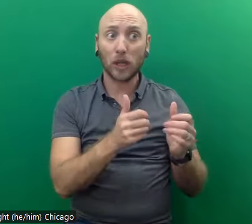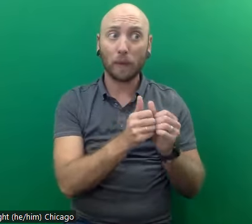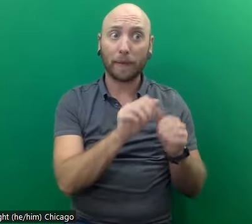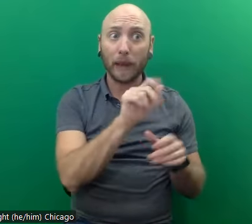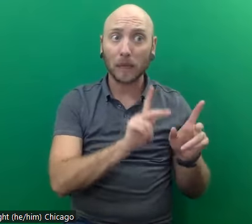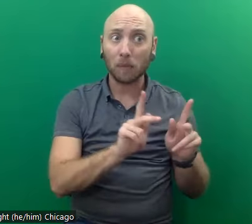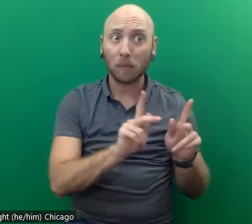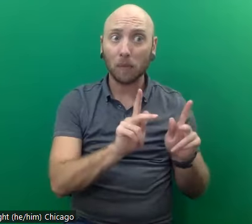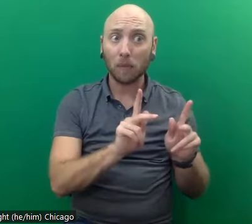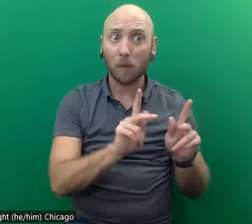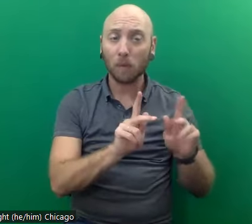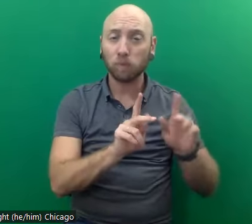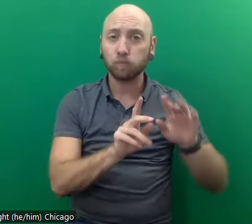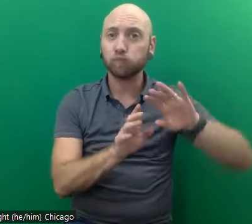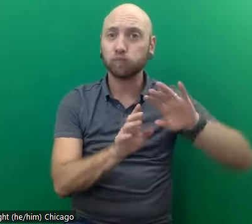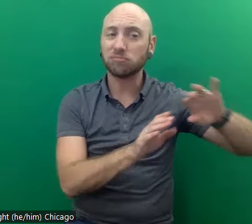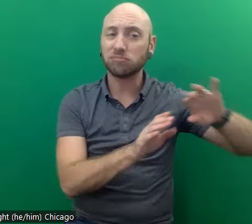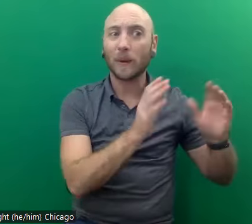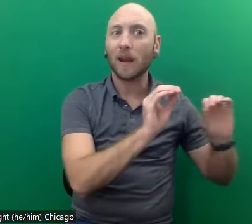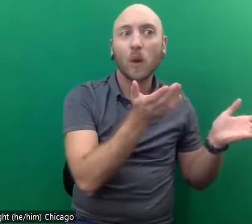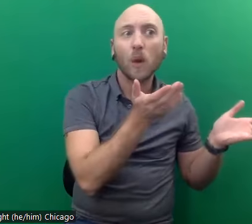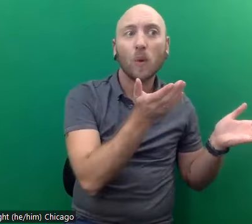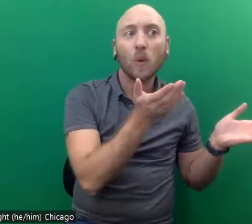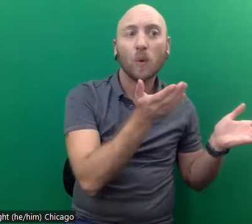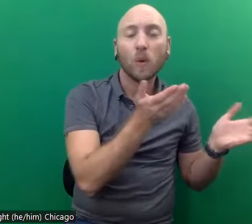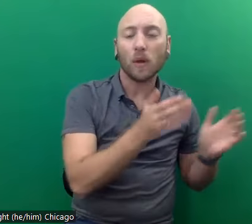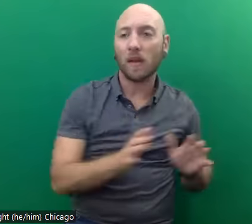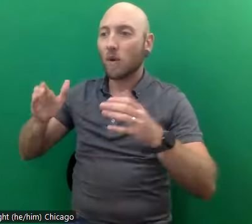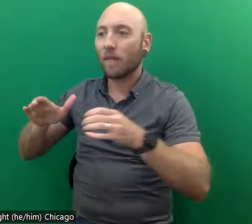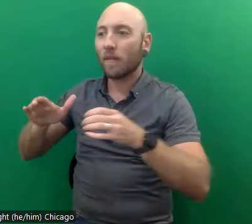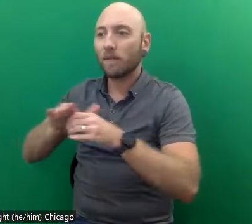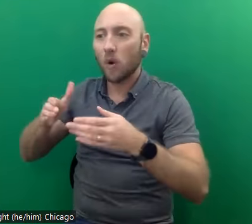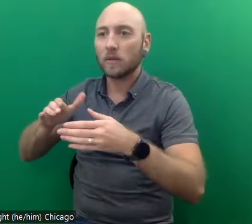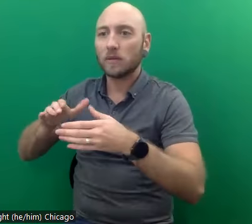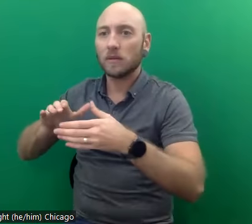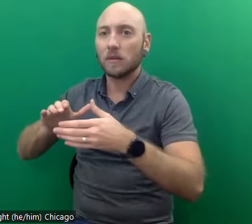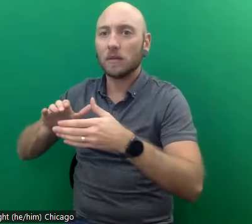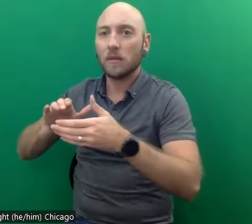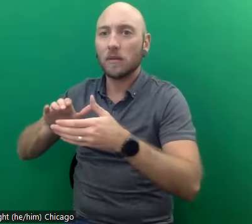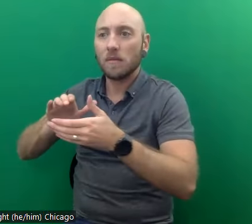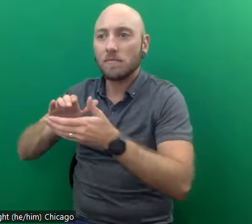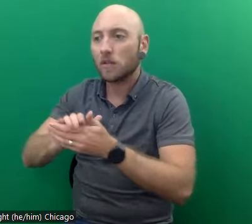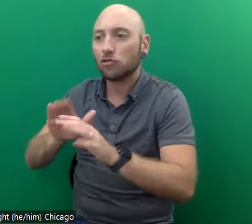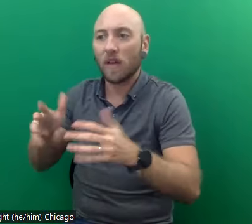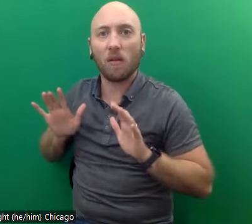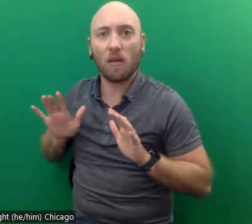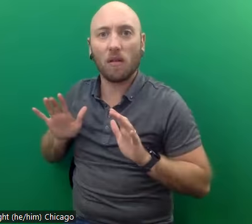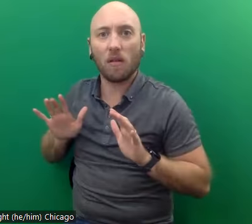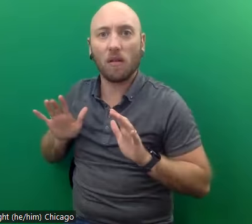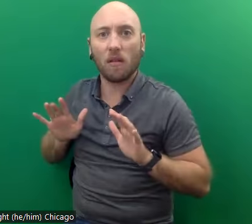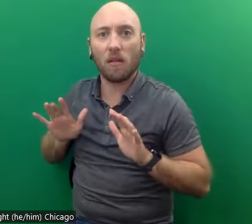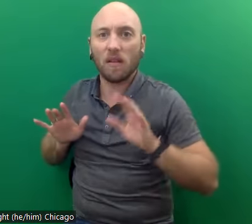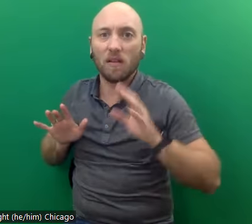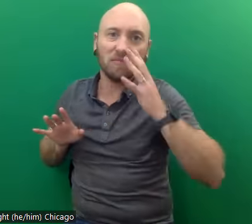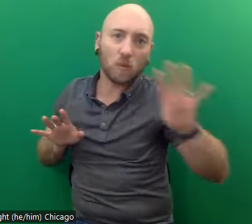only and only on the marriage and my child. And eventually, I stopped focusing on